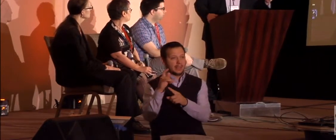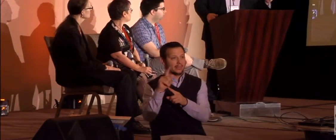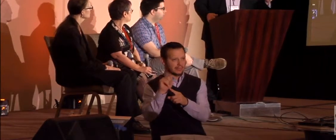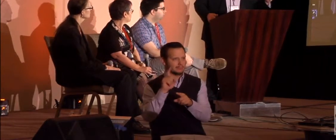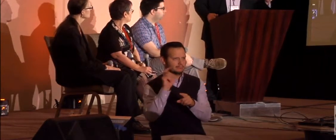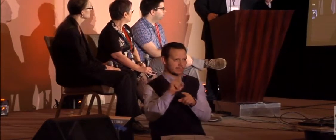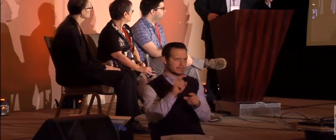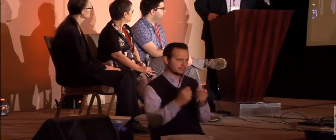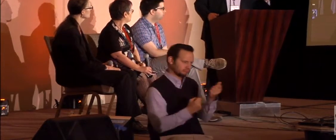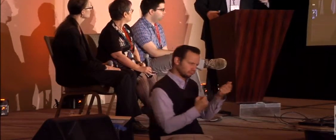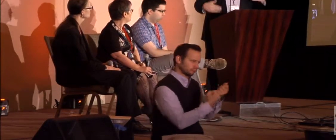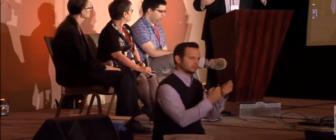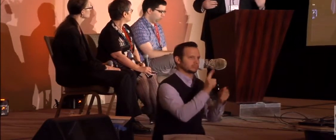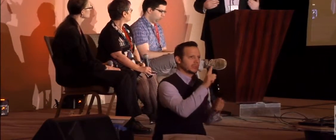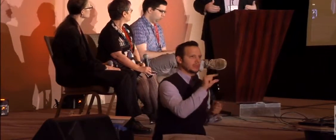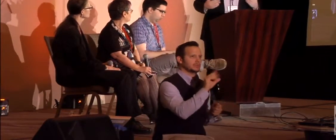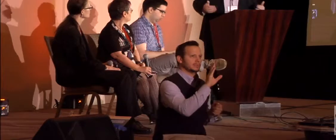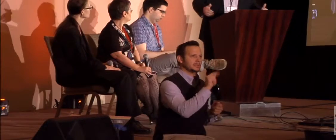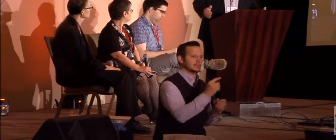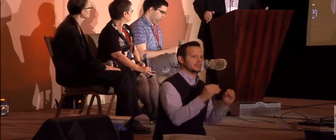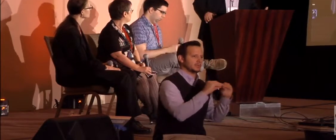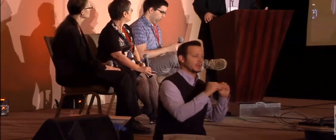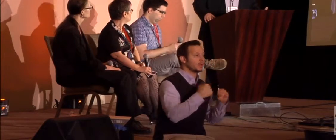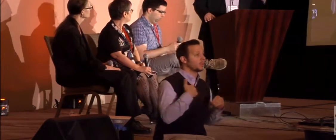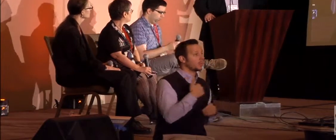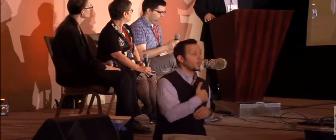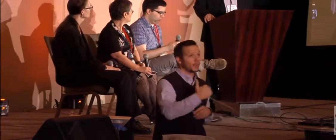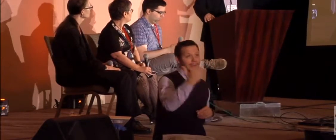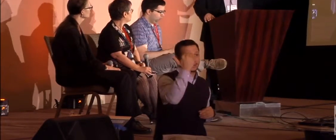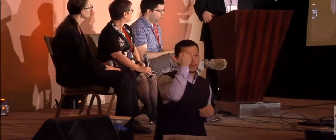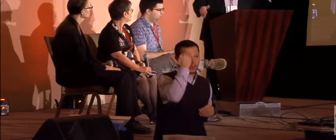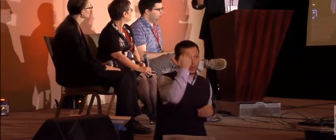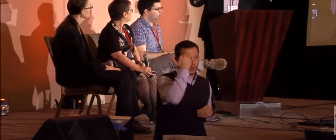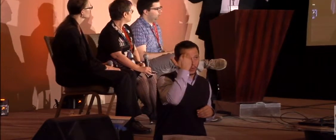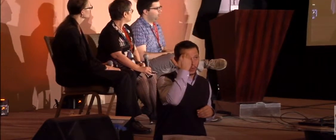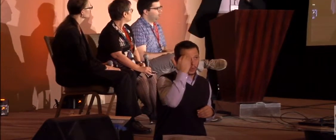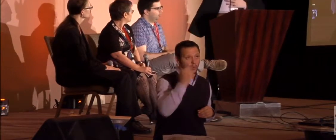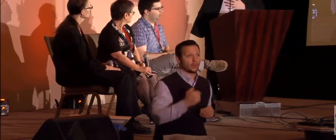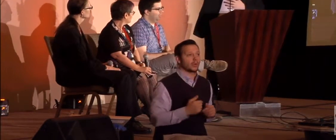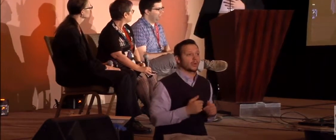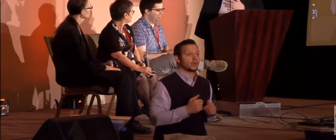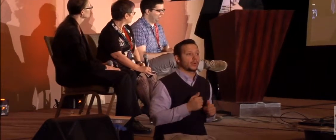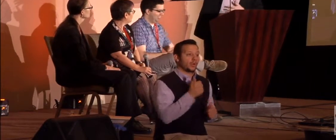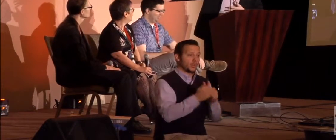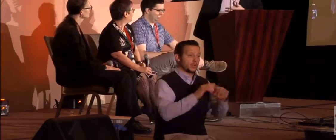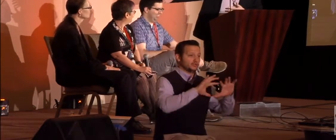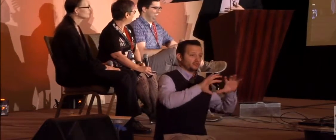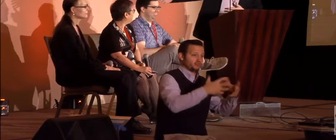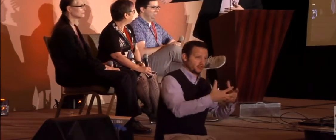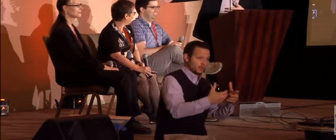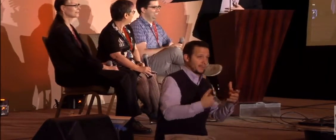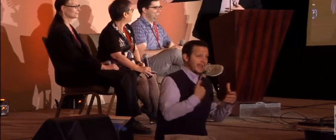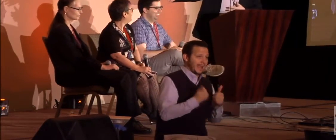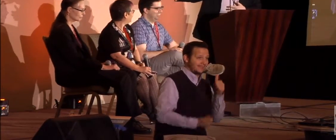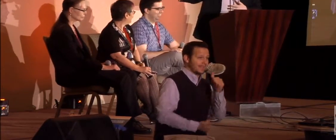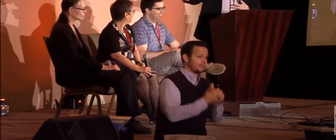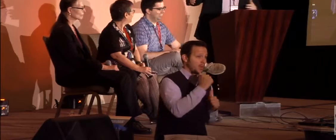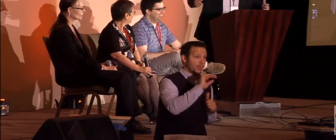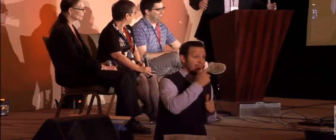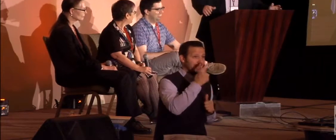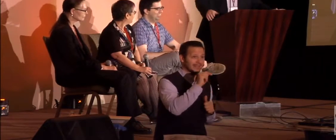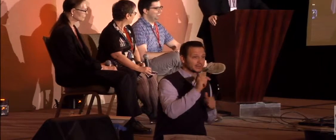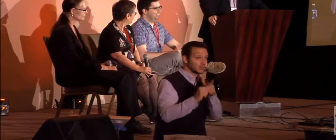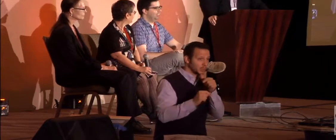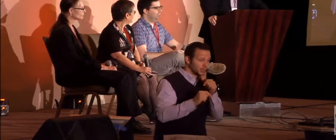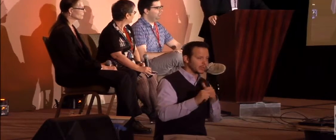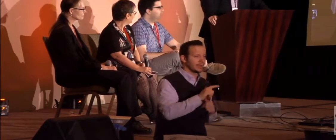group that has the most atheists in it, unless you count Jews, is LGBT people.